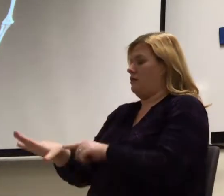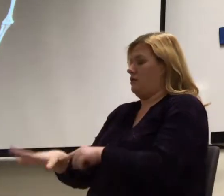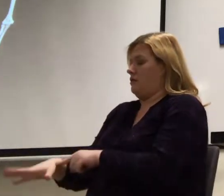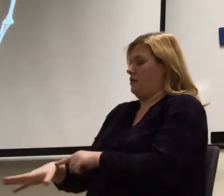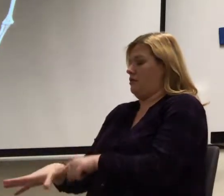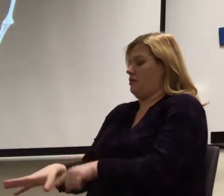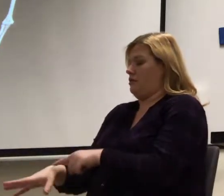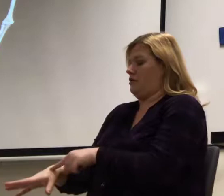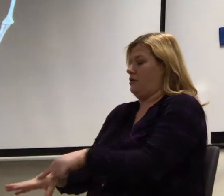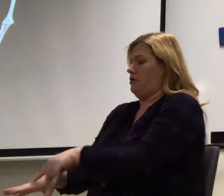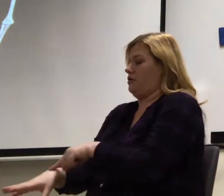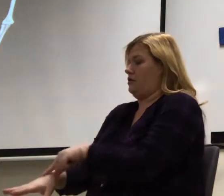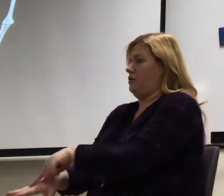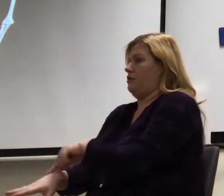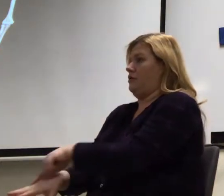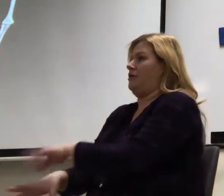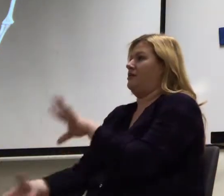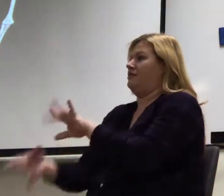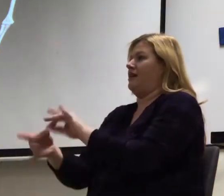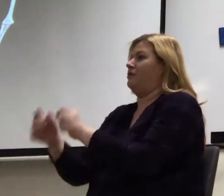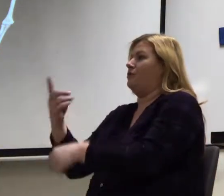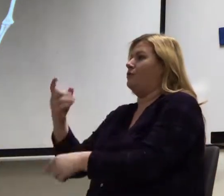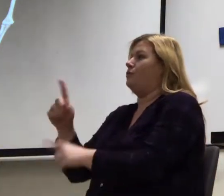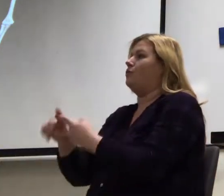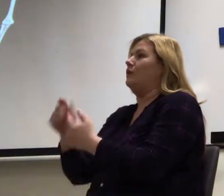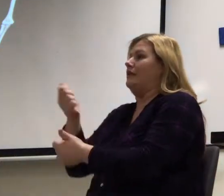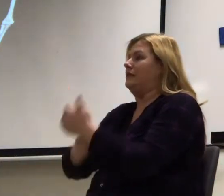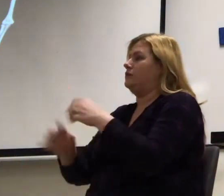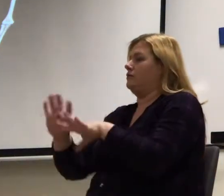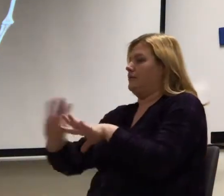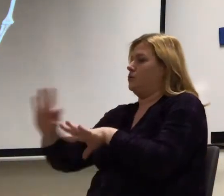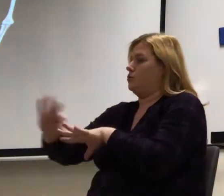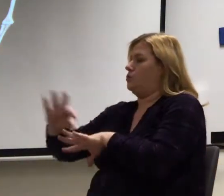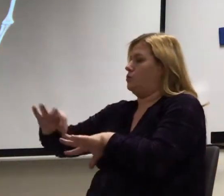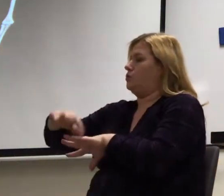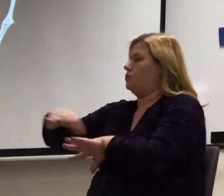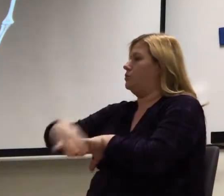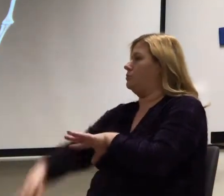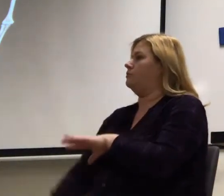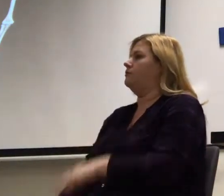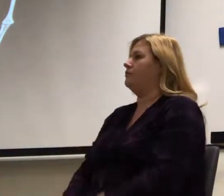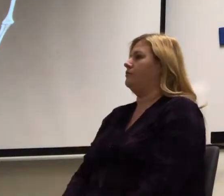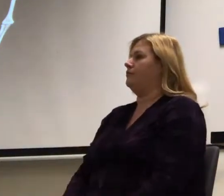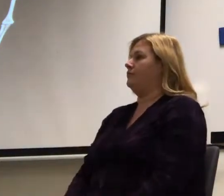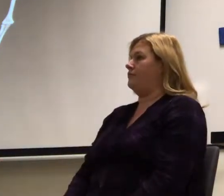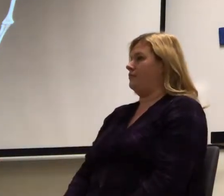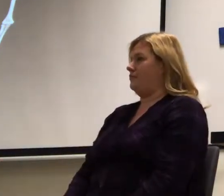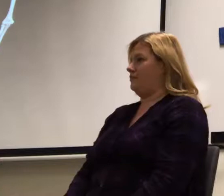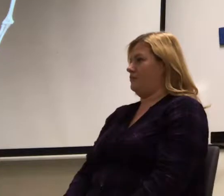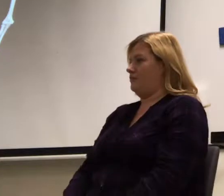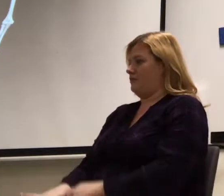that attaches to each digit. So 5 in each hand for the metacarpals.